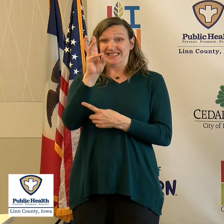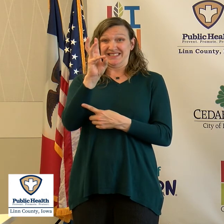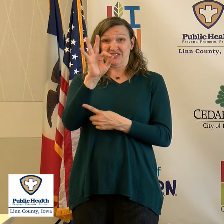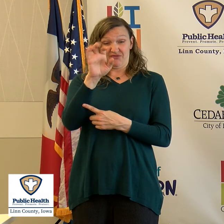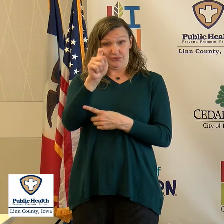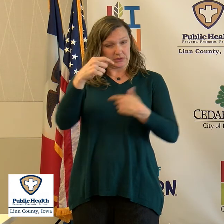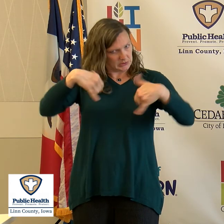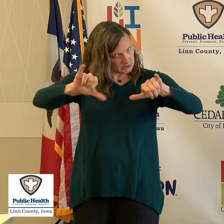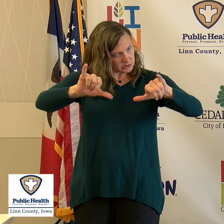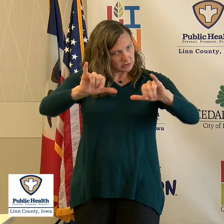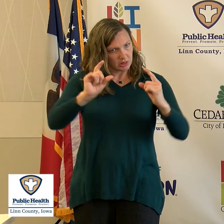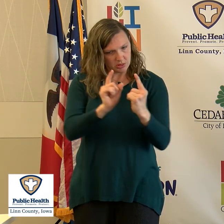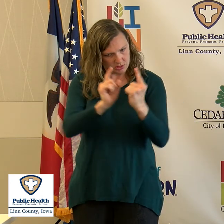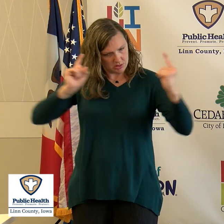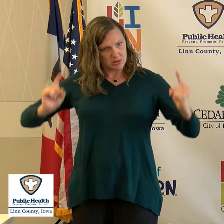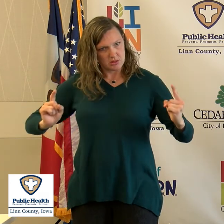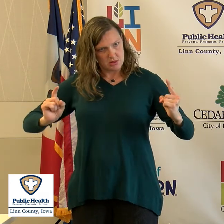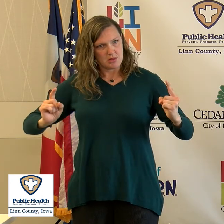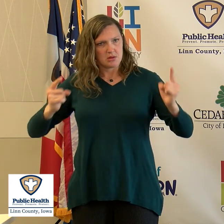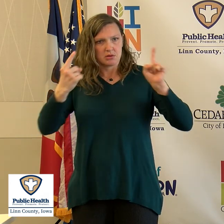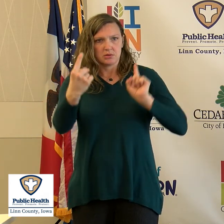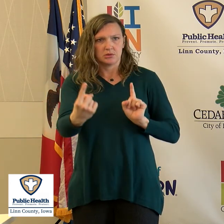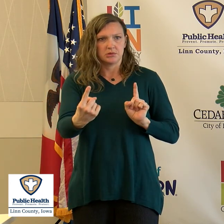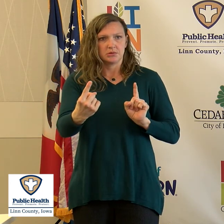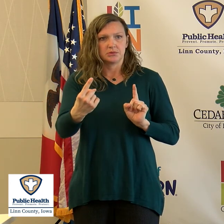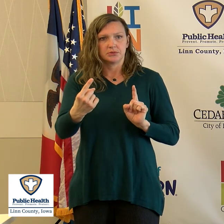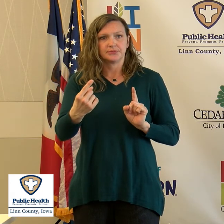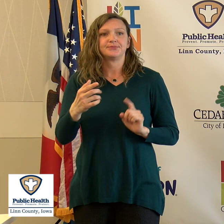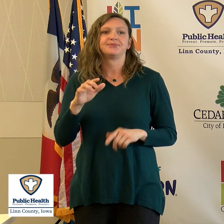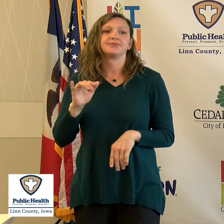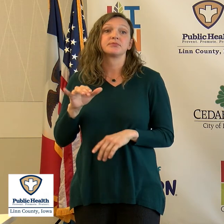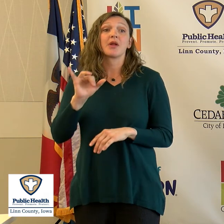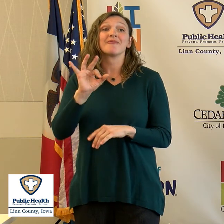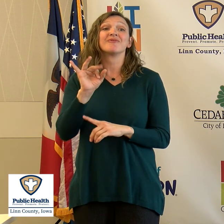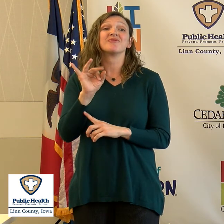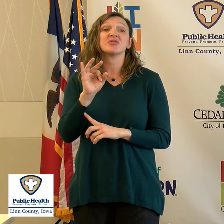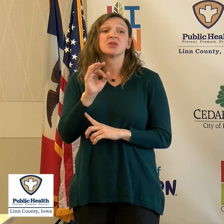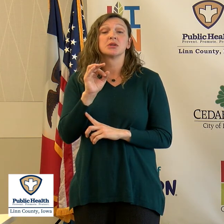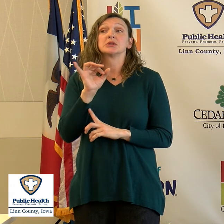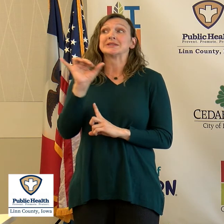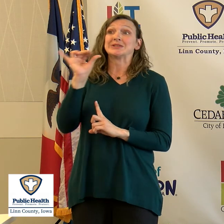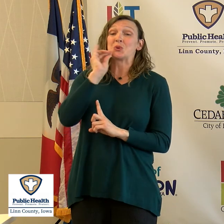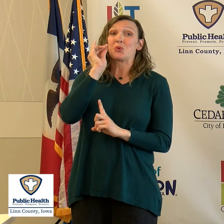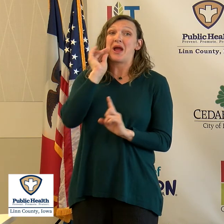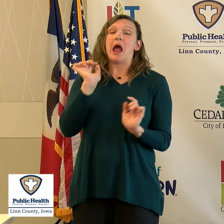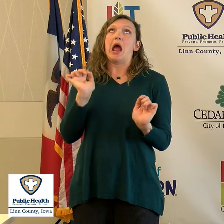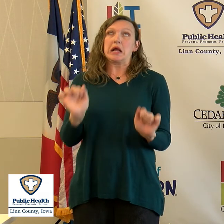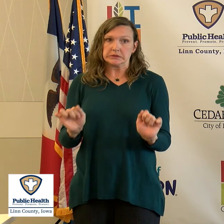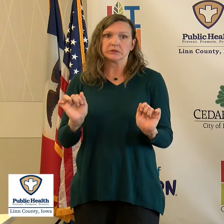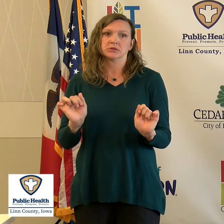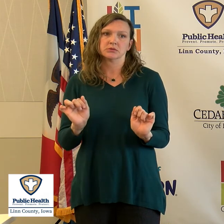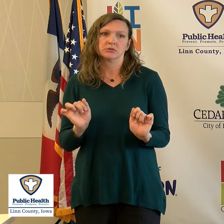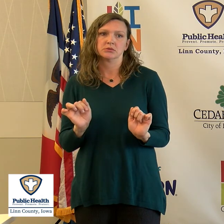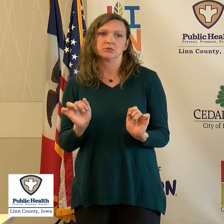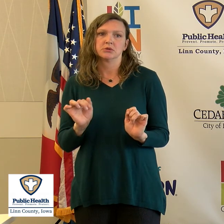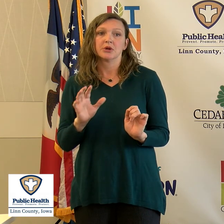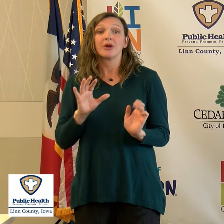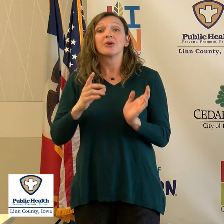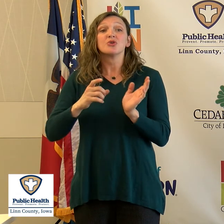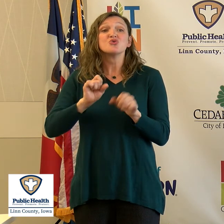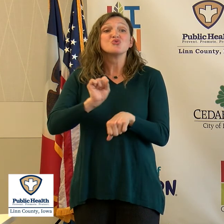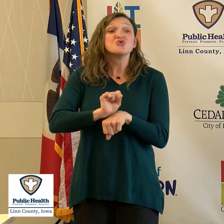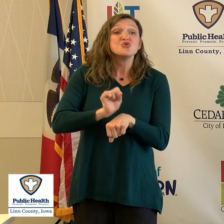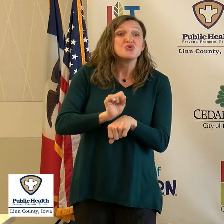away from people outside their household whenever possible, and requires employers to take